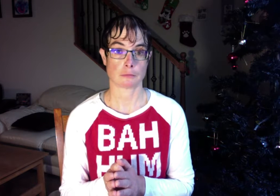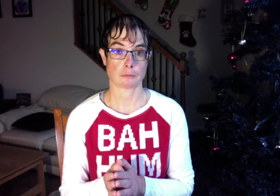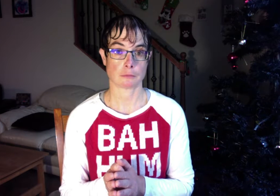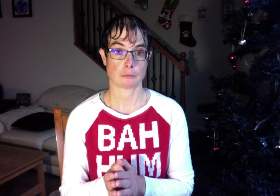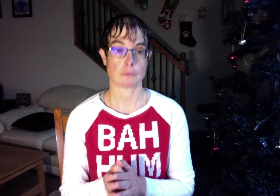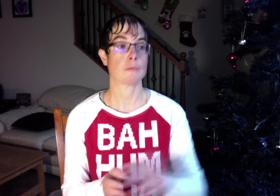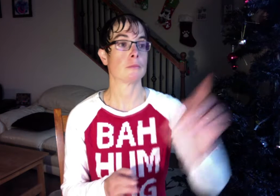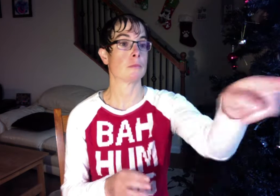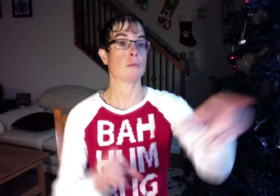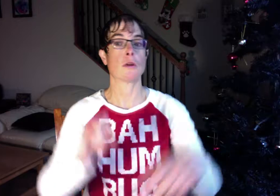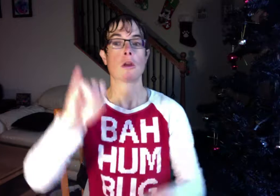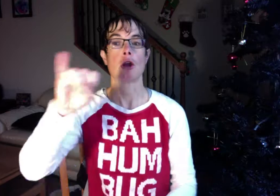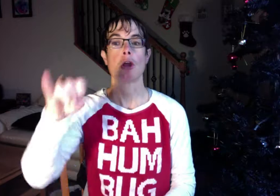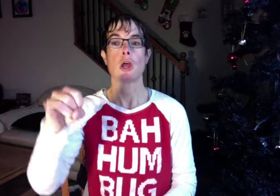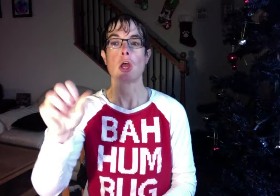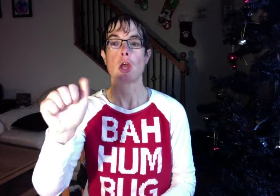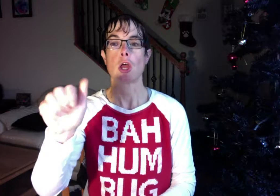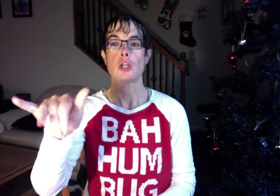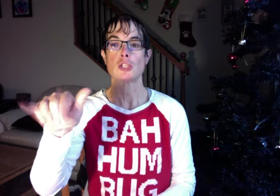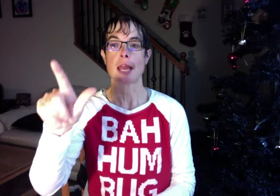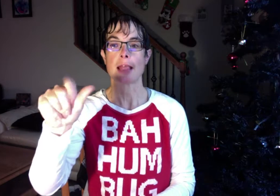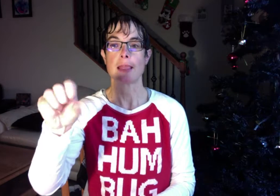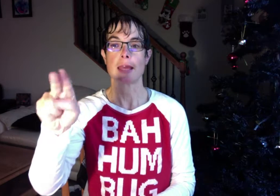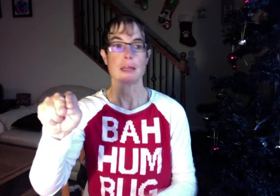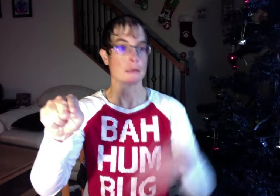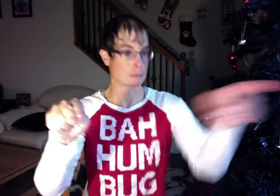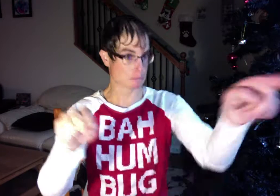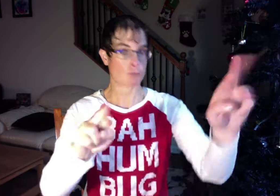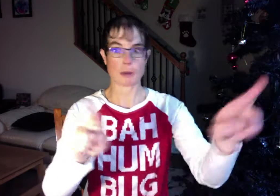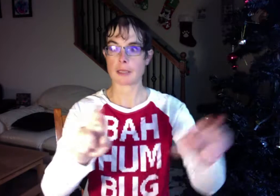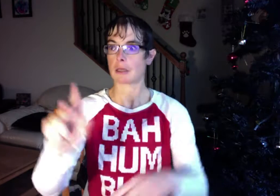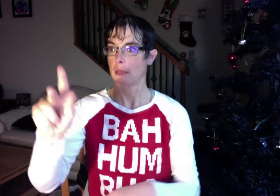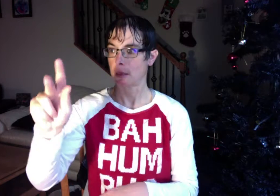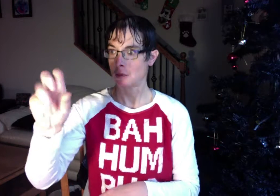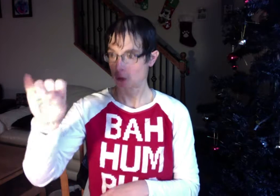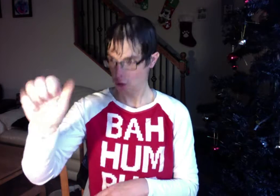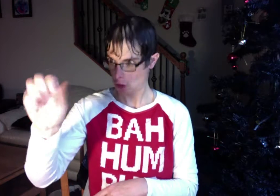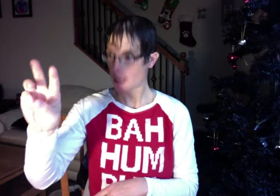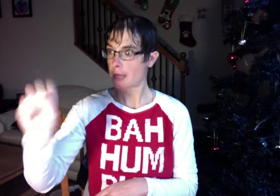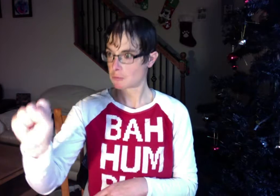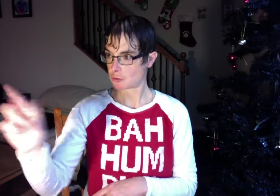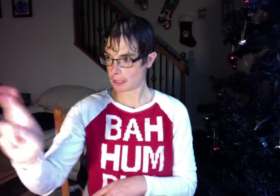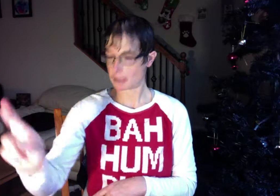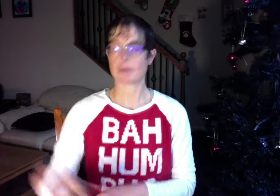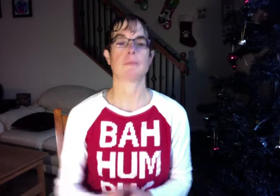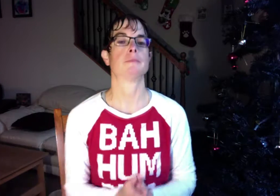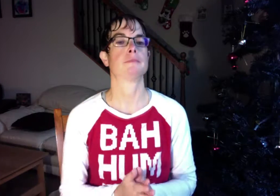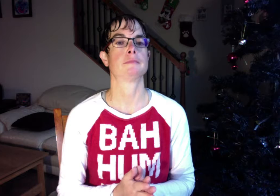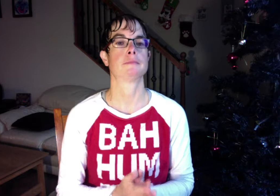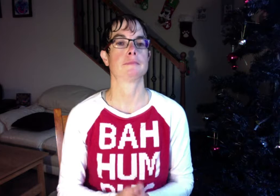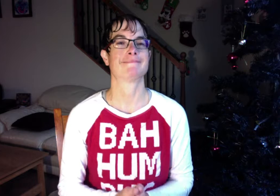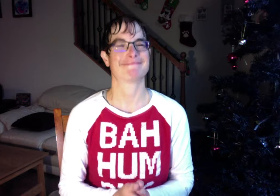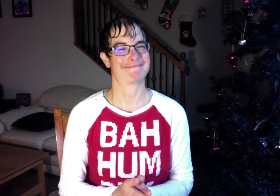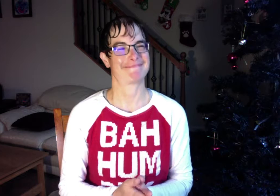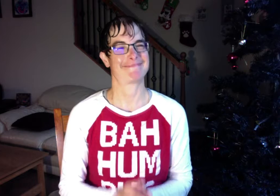Jalen's ready. So is Shanae. So is James. So is Keviana. Okay, I'm moving on. After Julius was